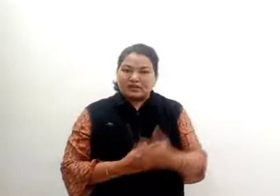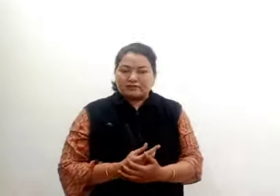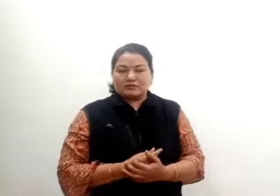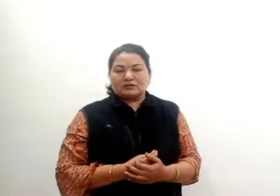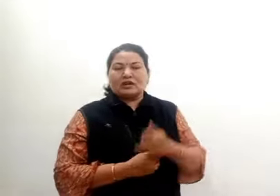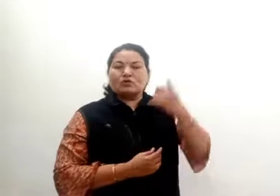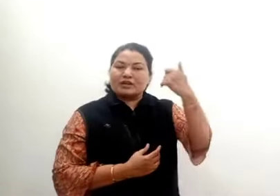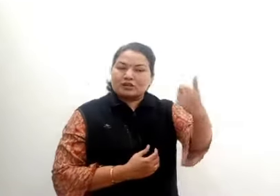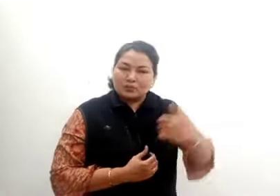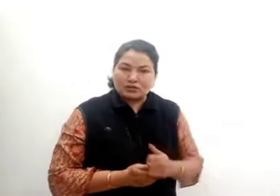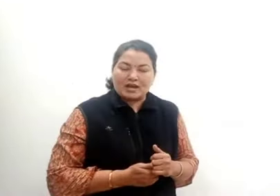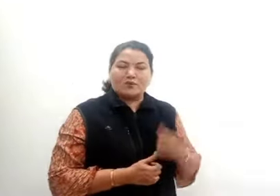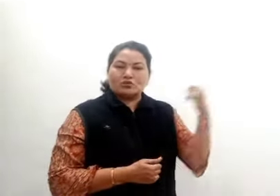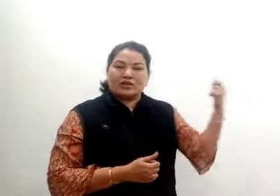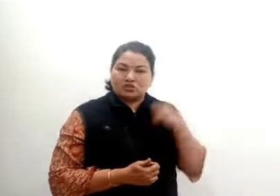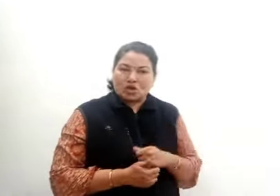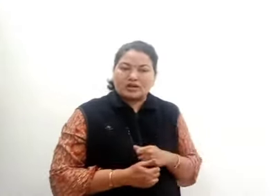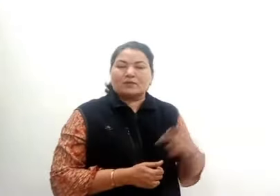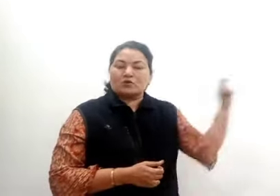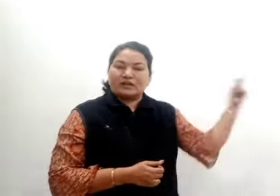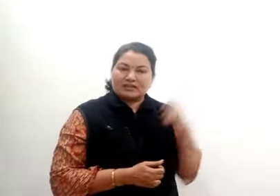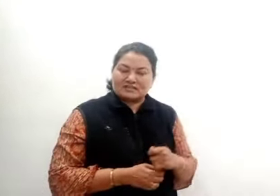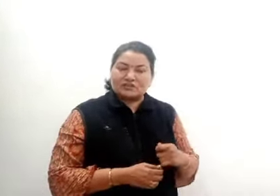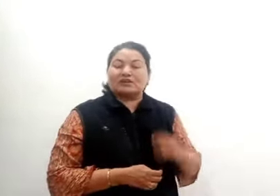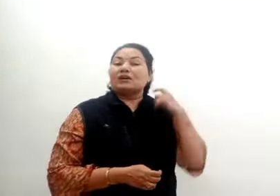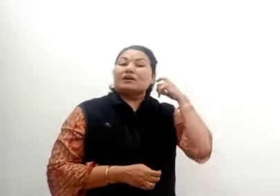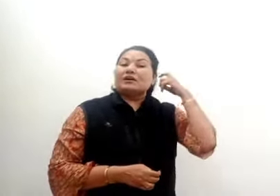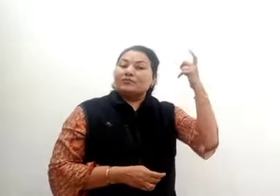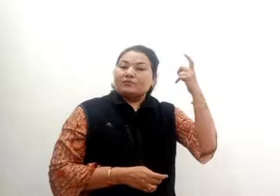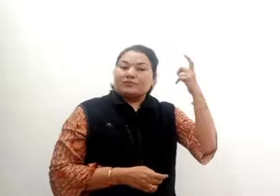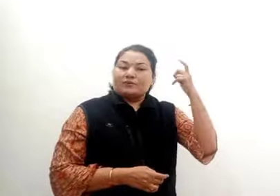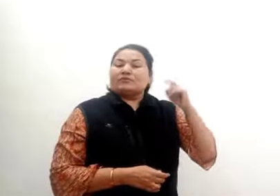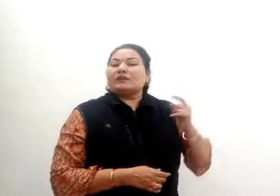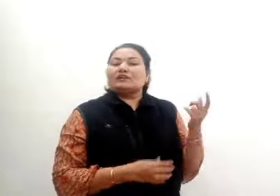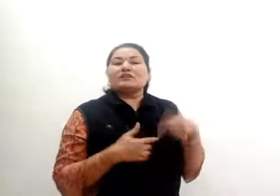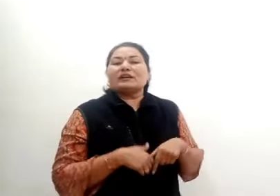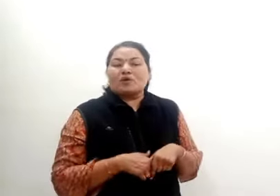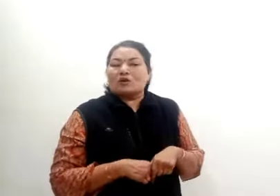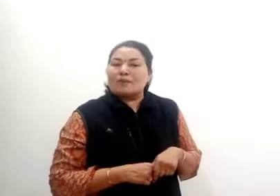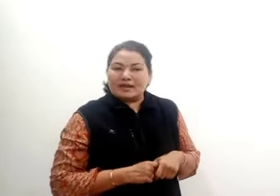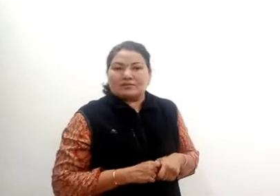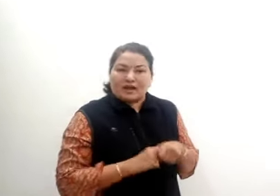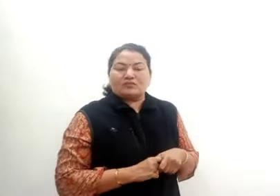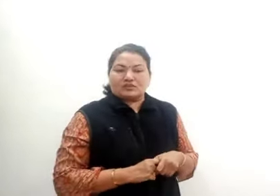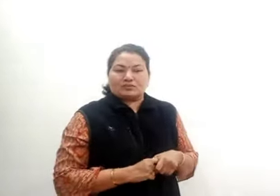shelf, I want to take a book, I want to take chalk, I want to take duster. It is again on my wish.